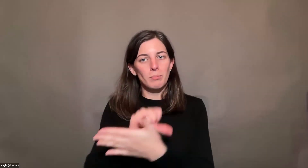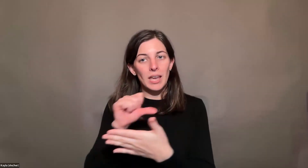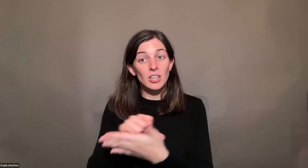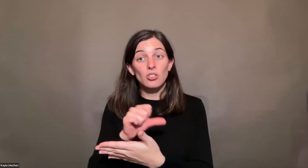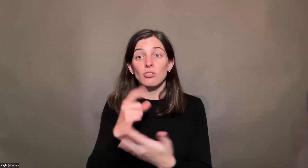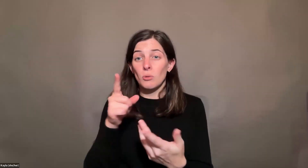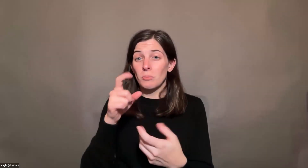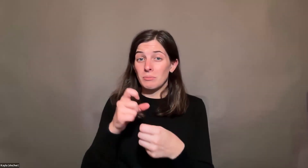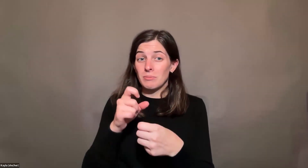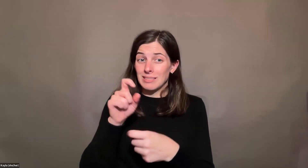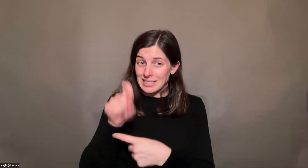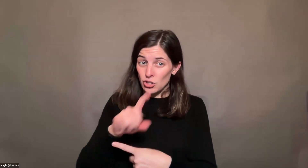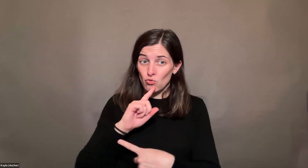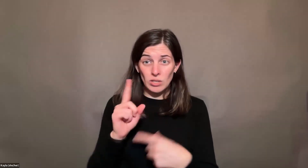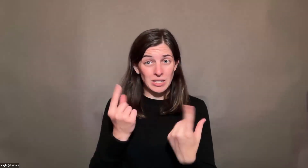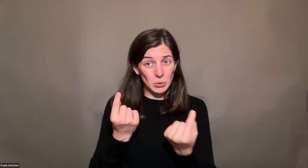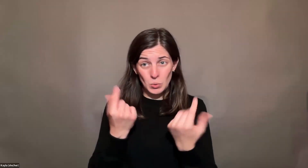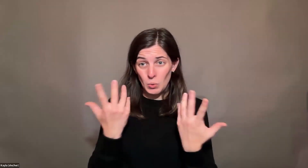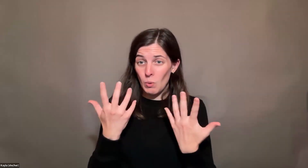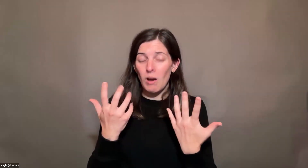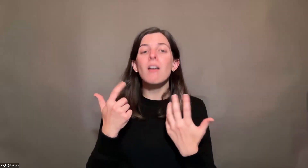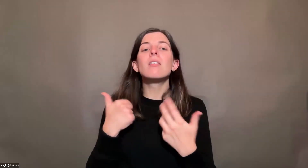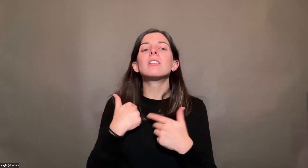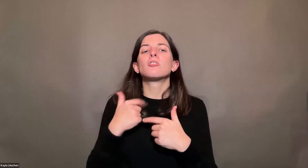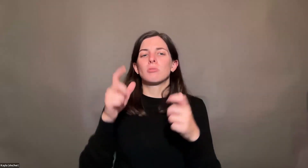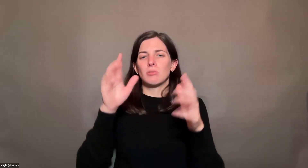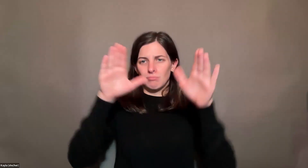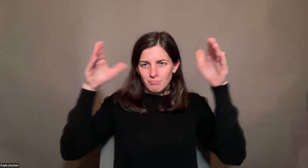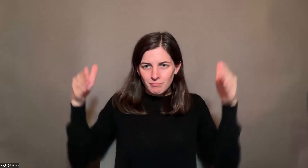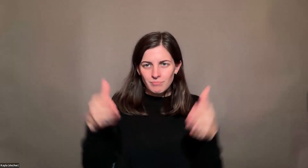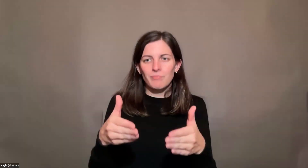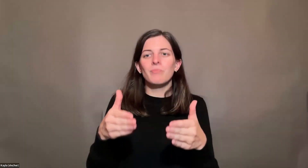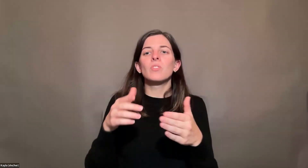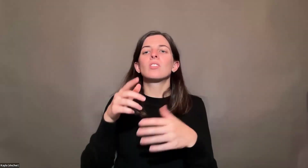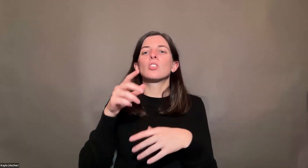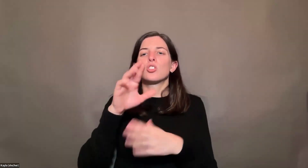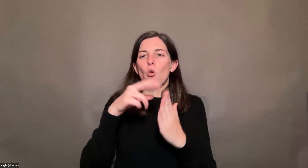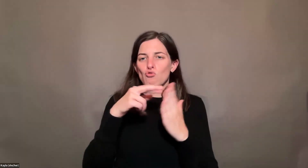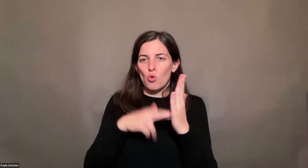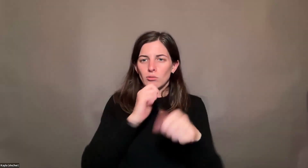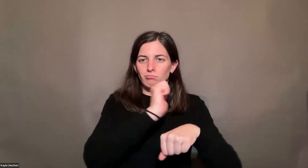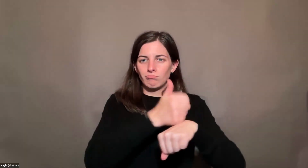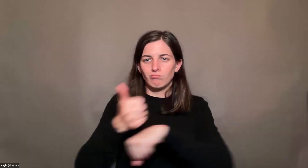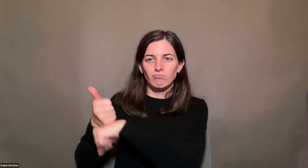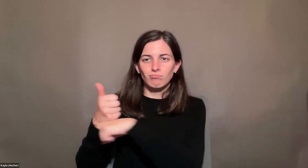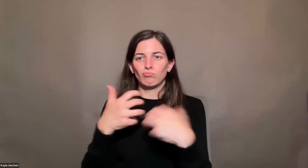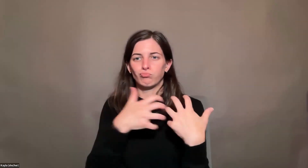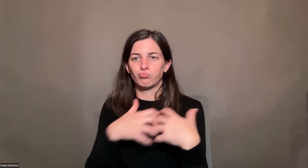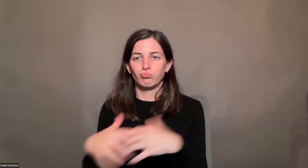set your area label or area role accordingly. So don't overuse it,